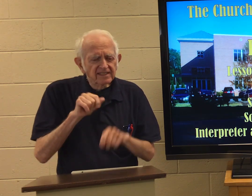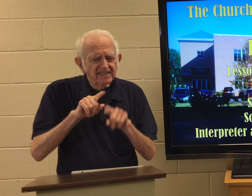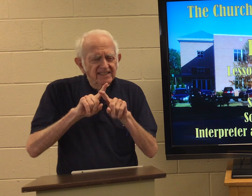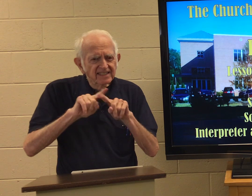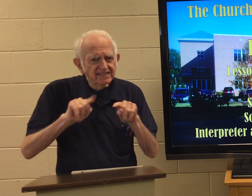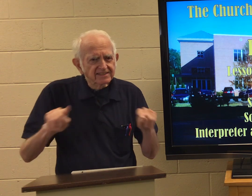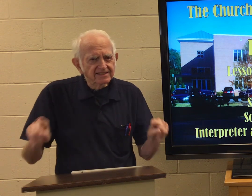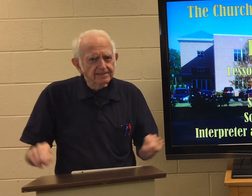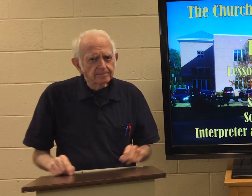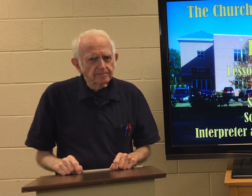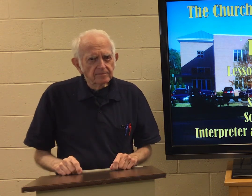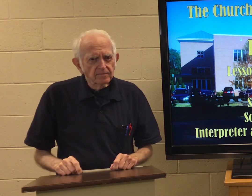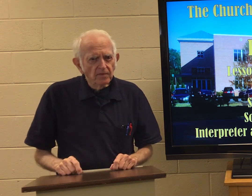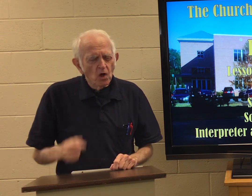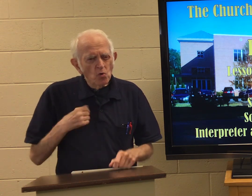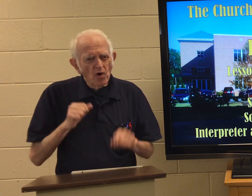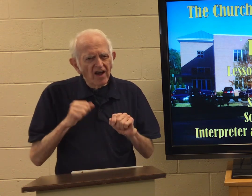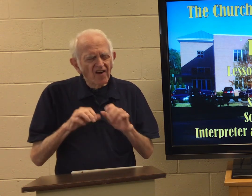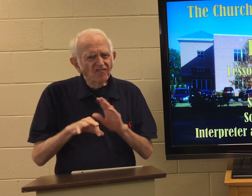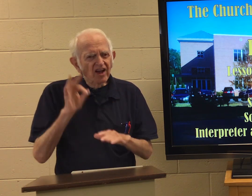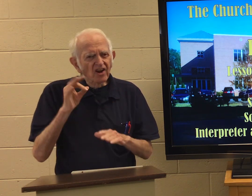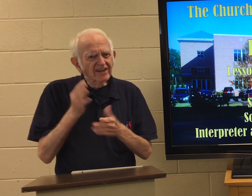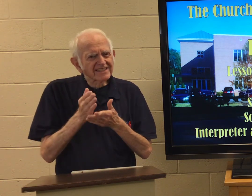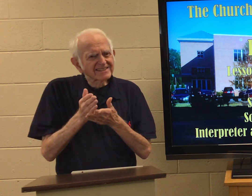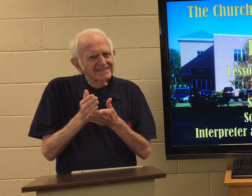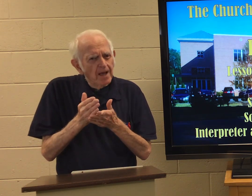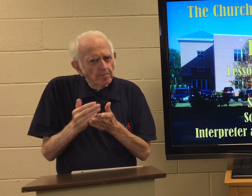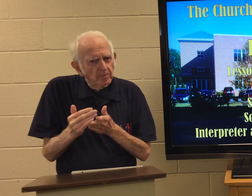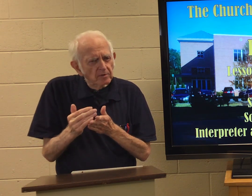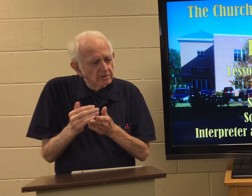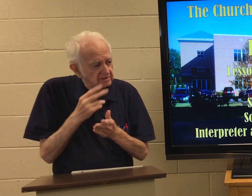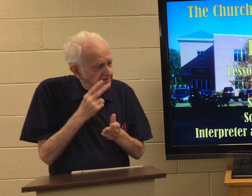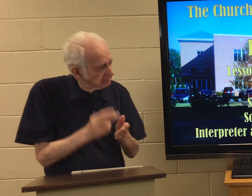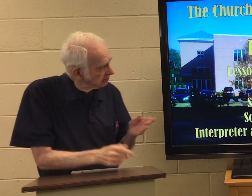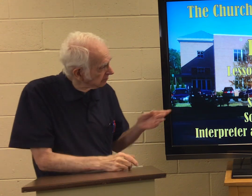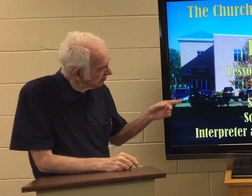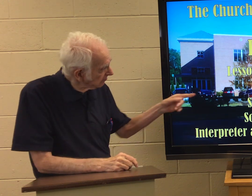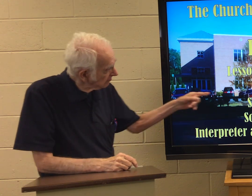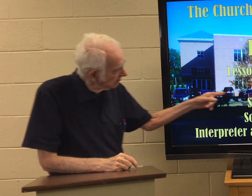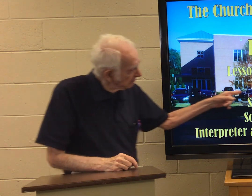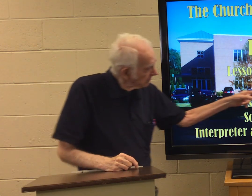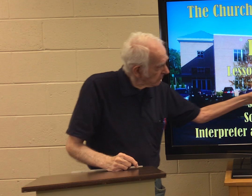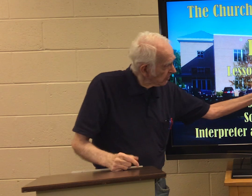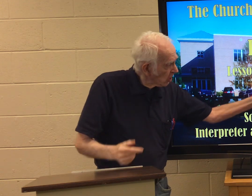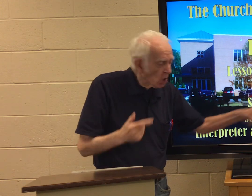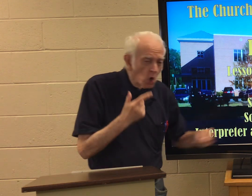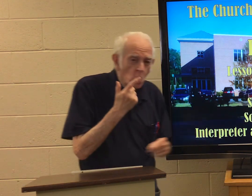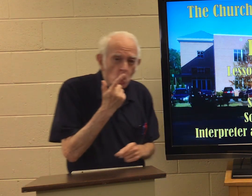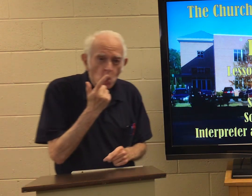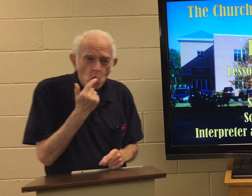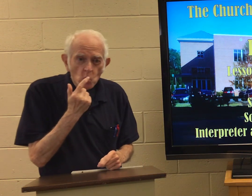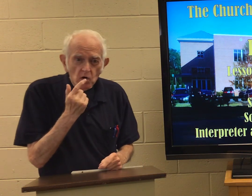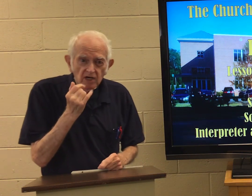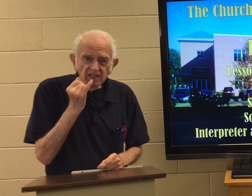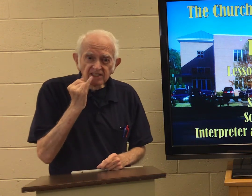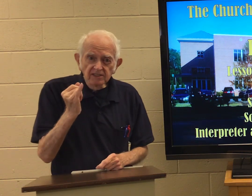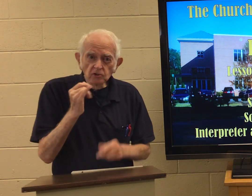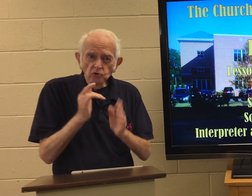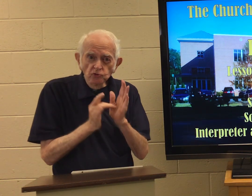adult, and different things. We're going to find out some, so as you see, who is